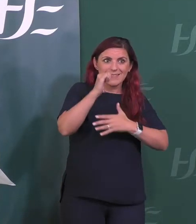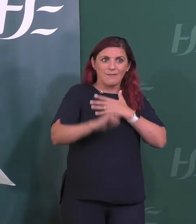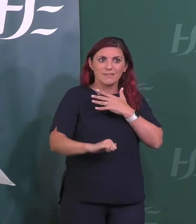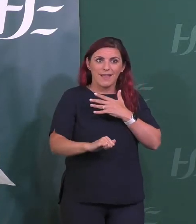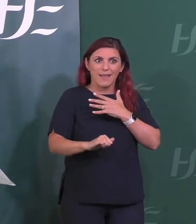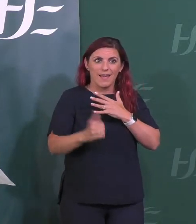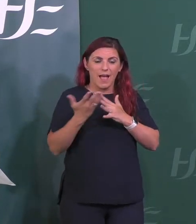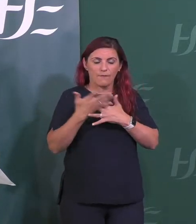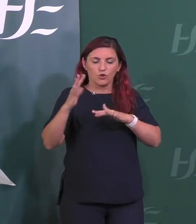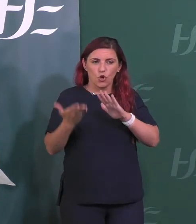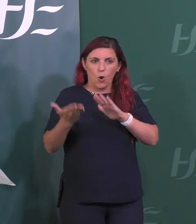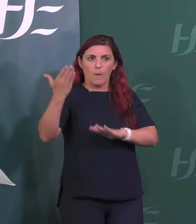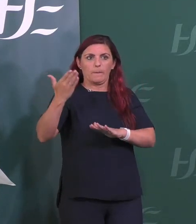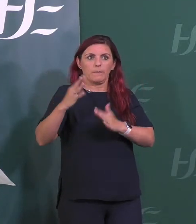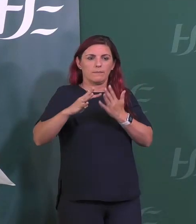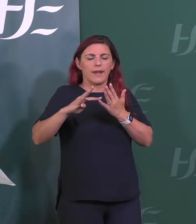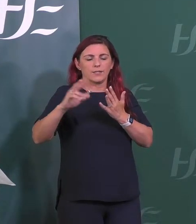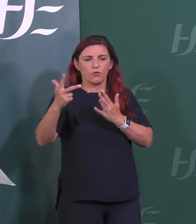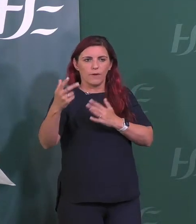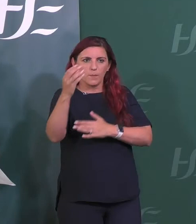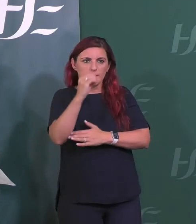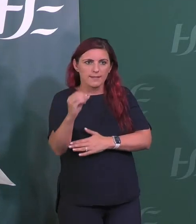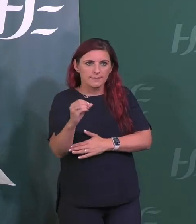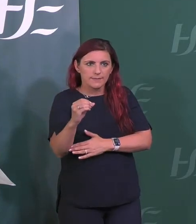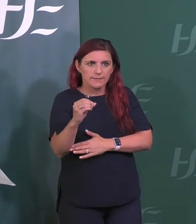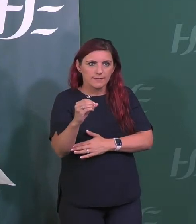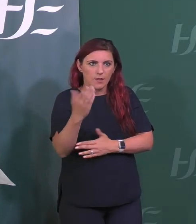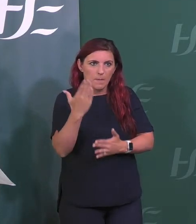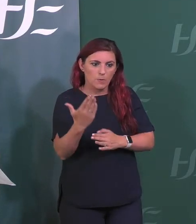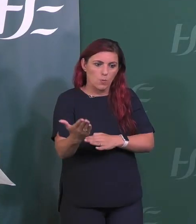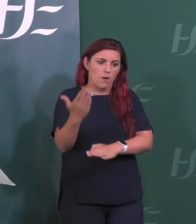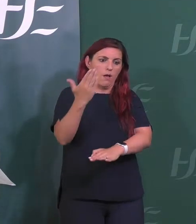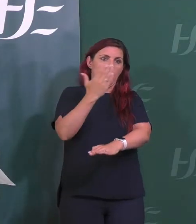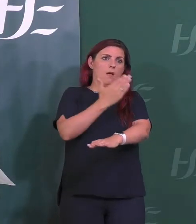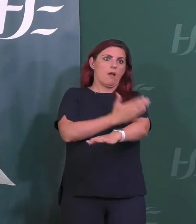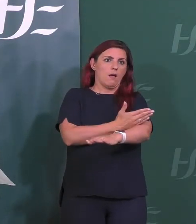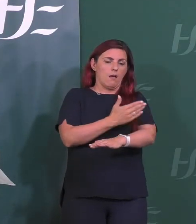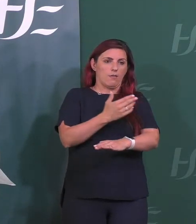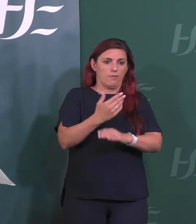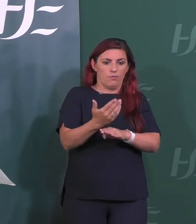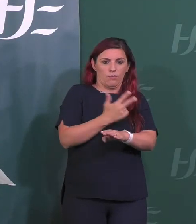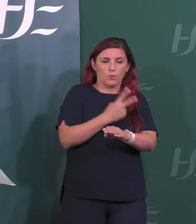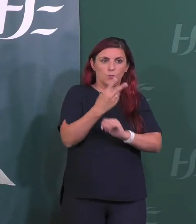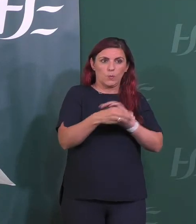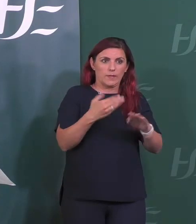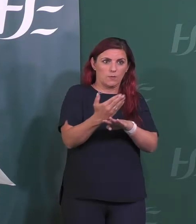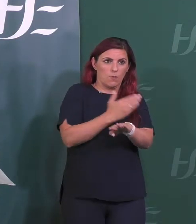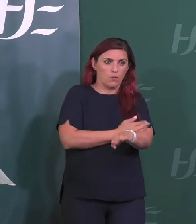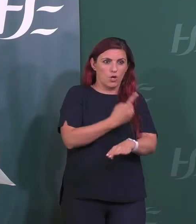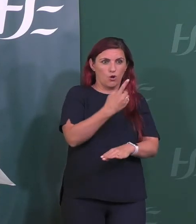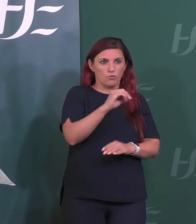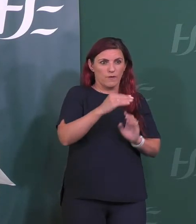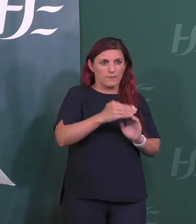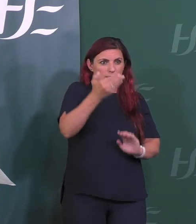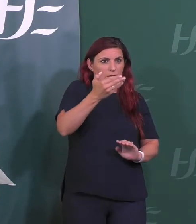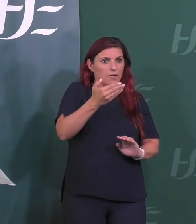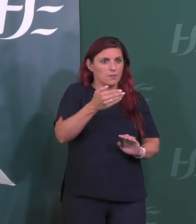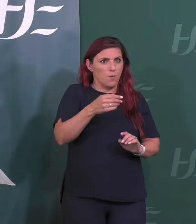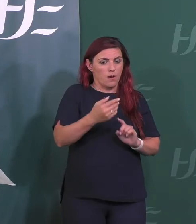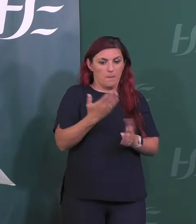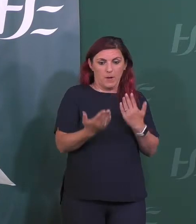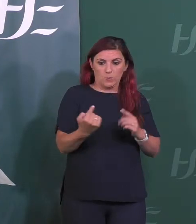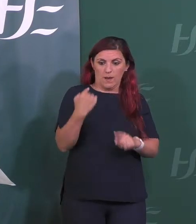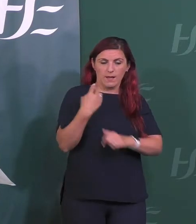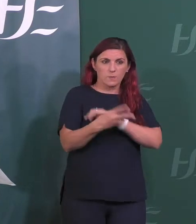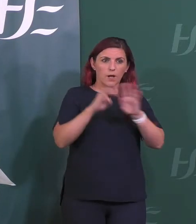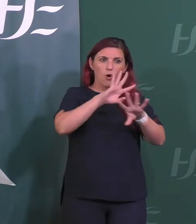But compared to 2 weeks ago, the 5-day average is up 160%. And 7-day average is up 150%. And compared to last